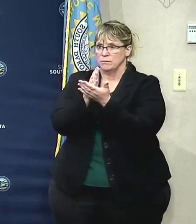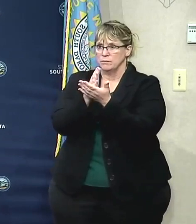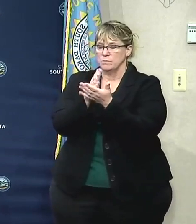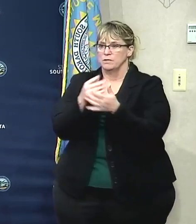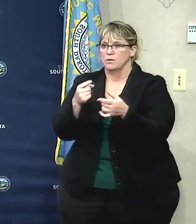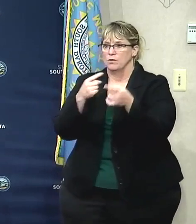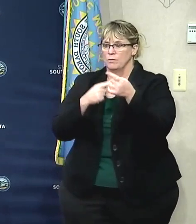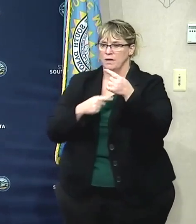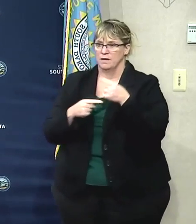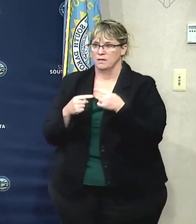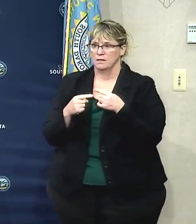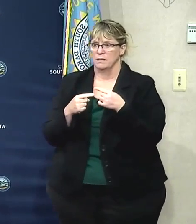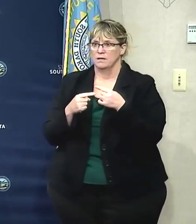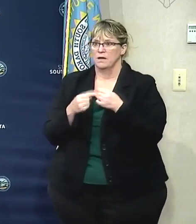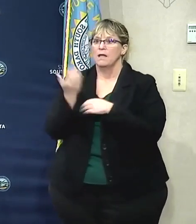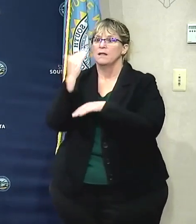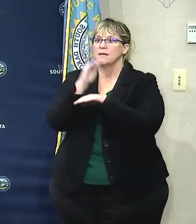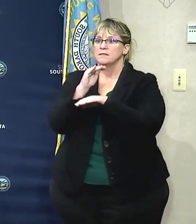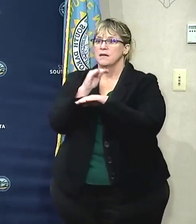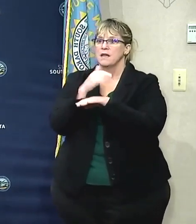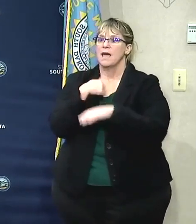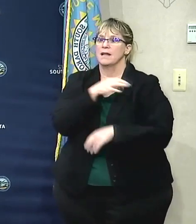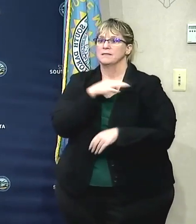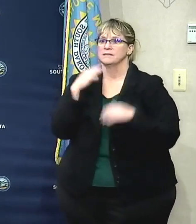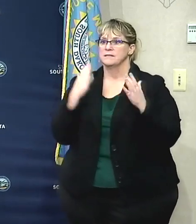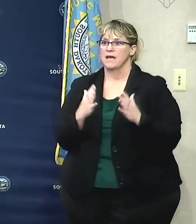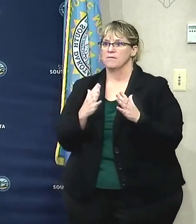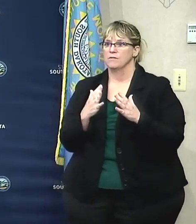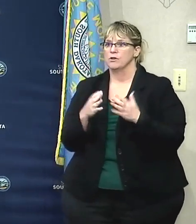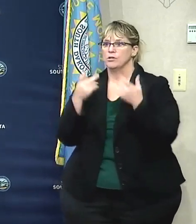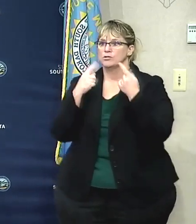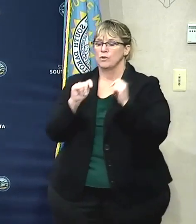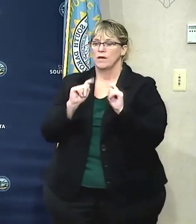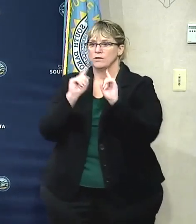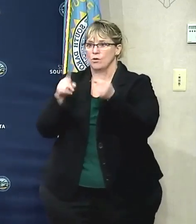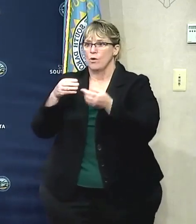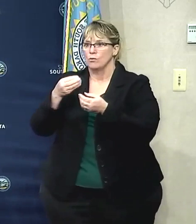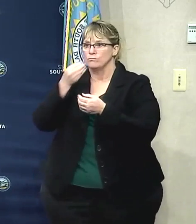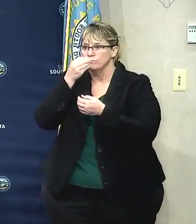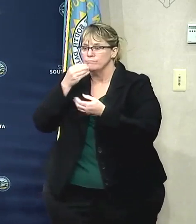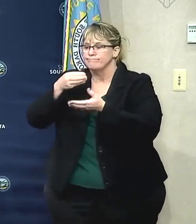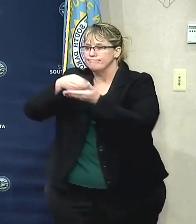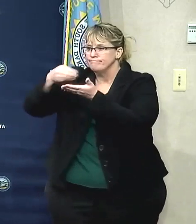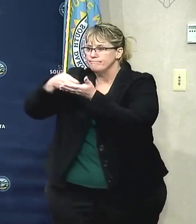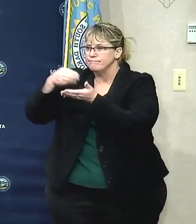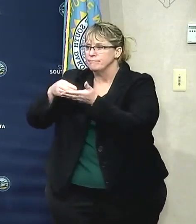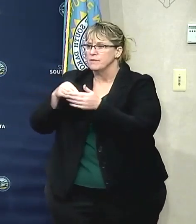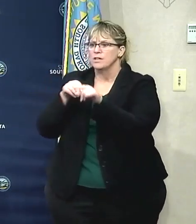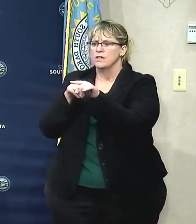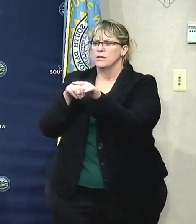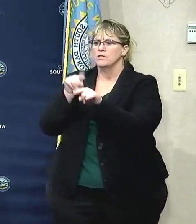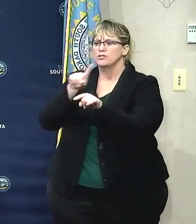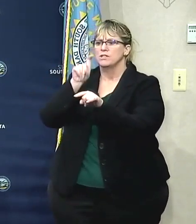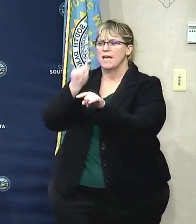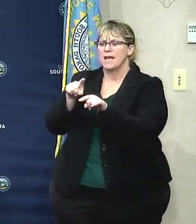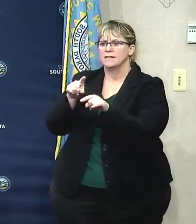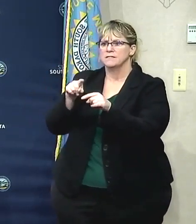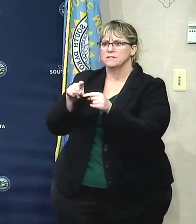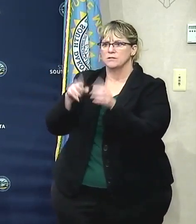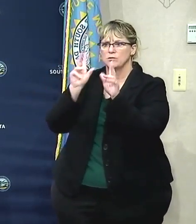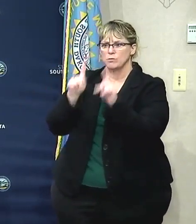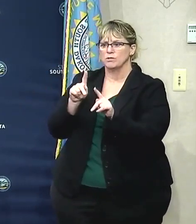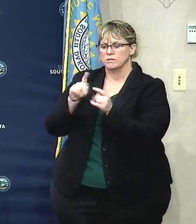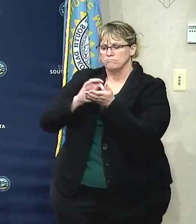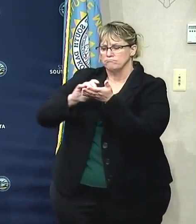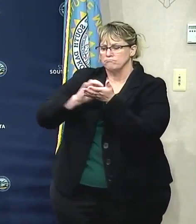step back. Last night, I had a staffer that was trying to pick up groceries, and she asked the cashier when she went through